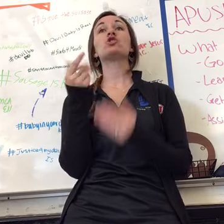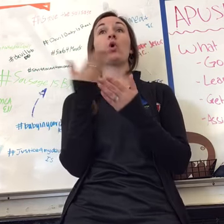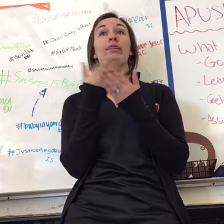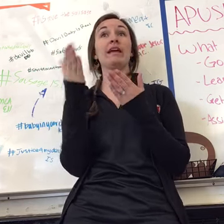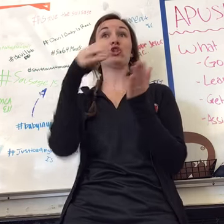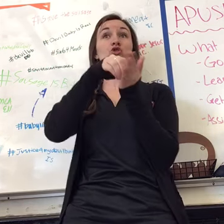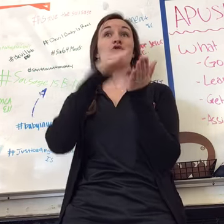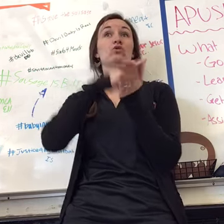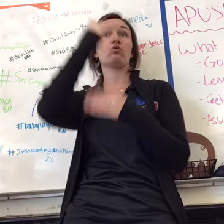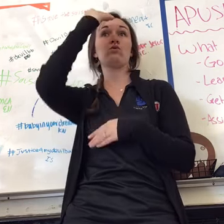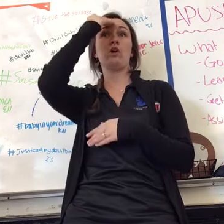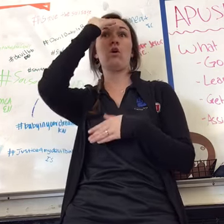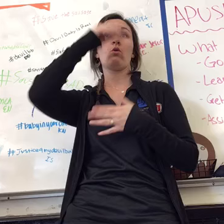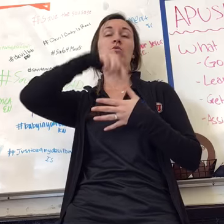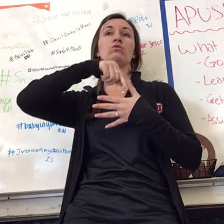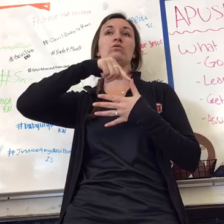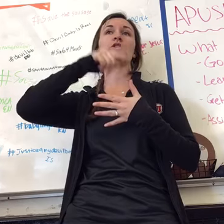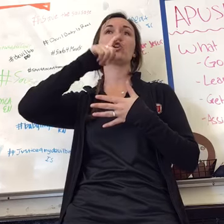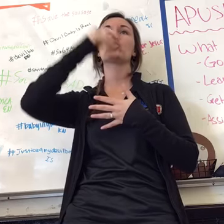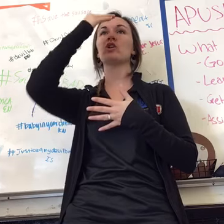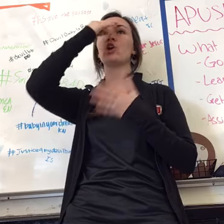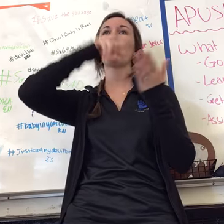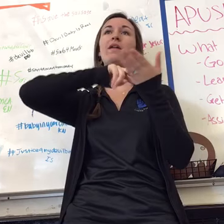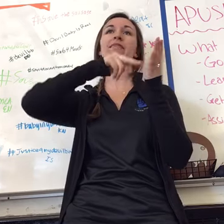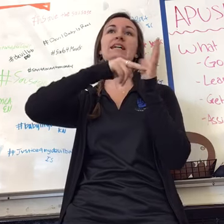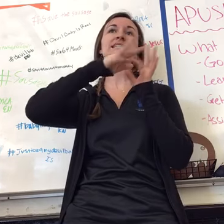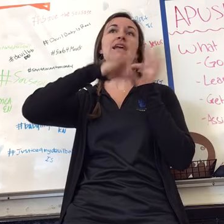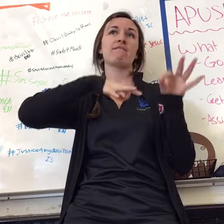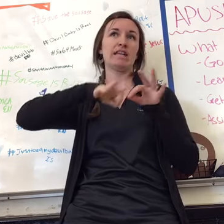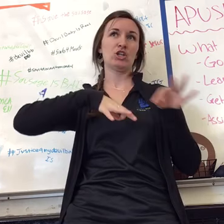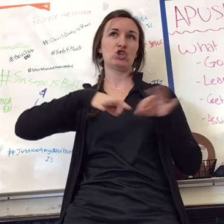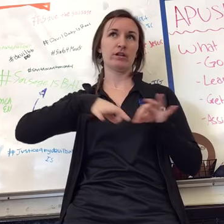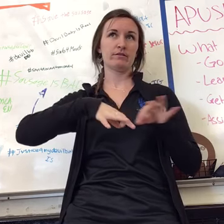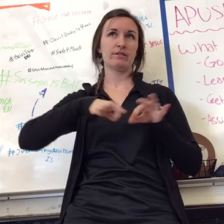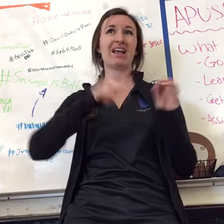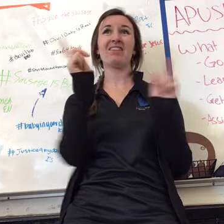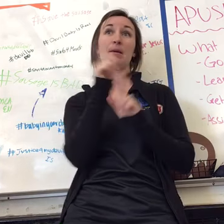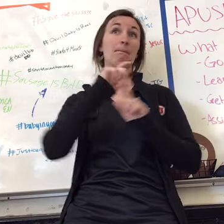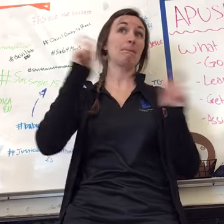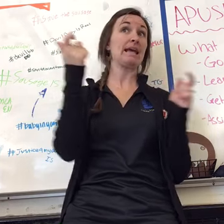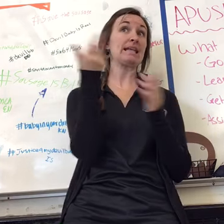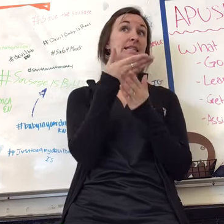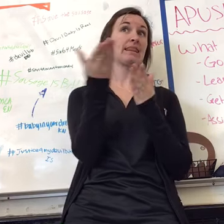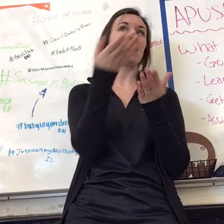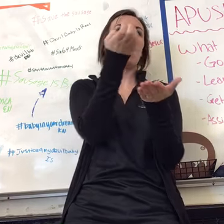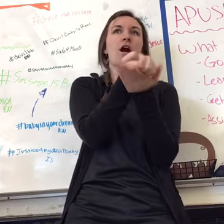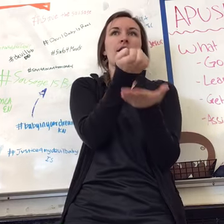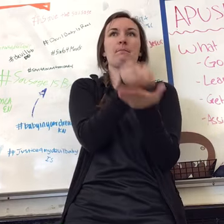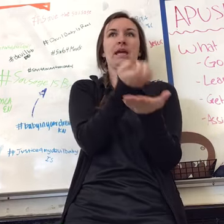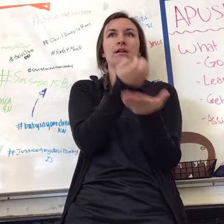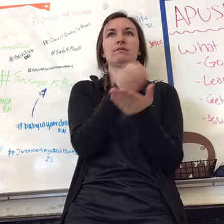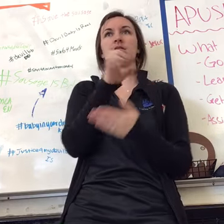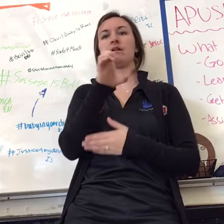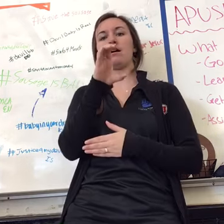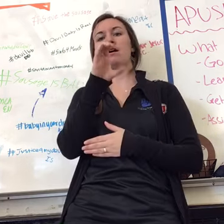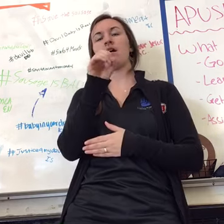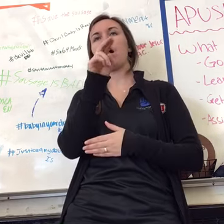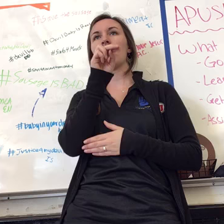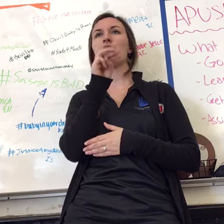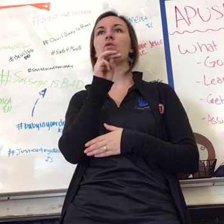Number 1, you should know the definition. The biggest thing is economy. What is the impact of these inventions and things like that on